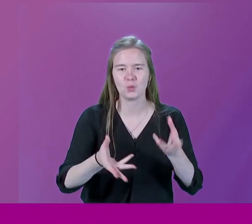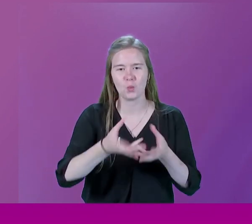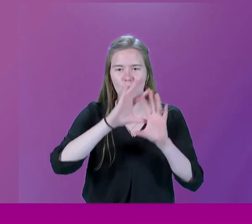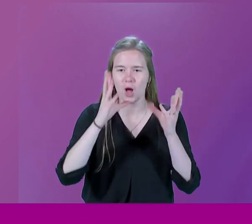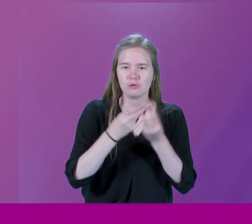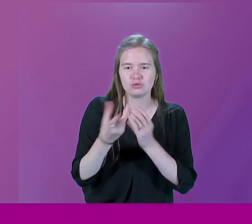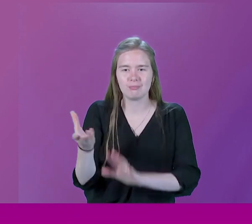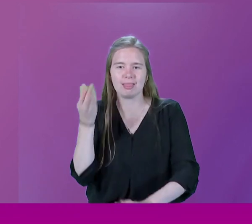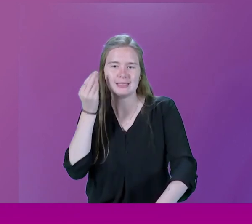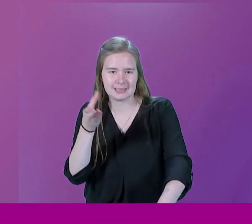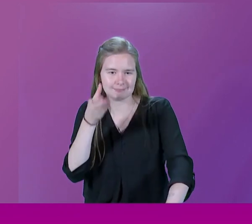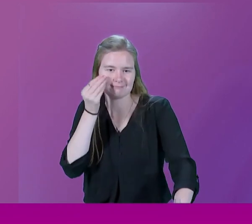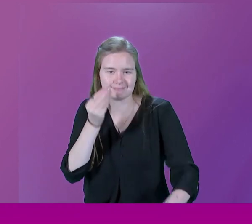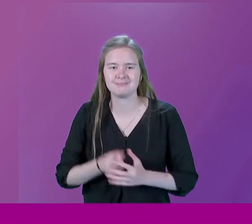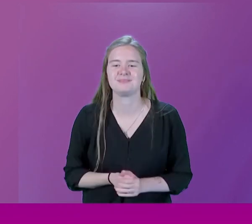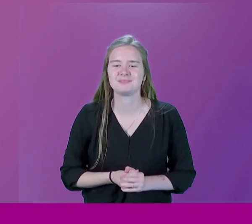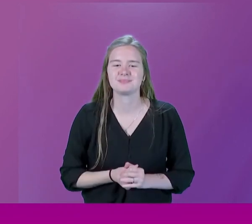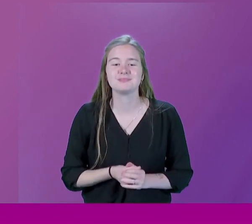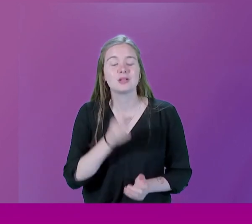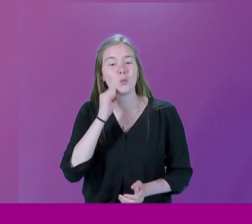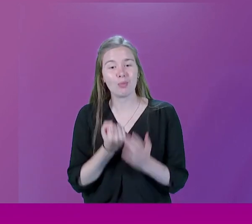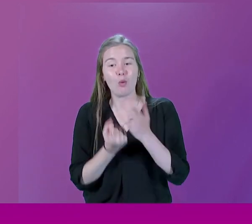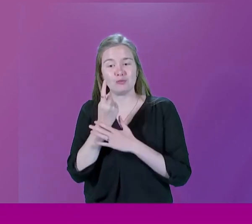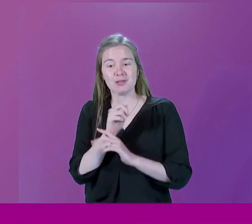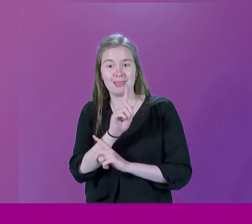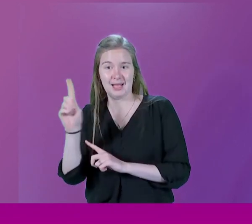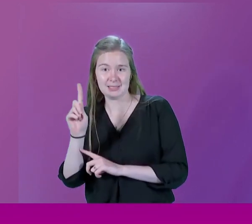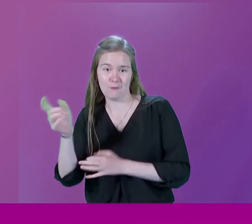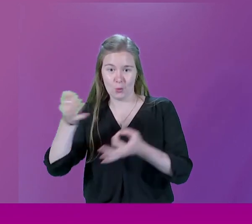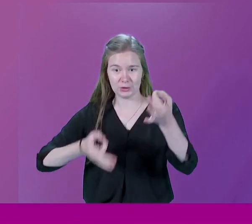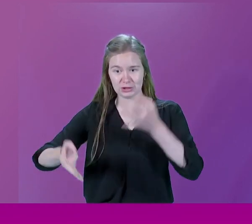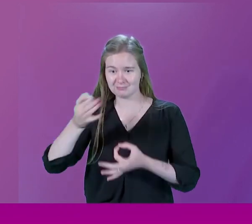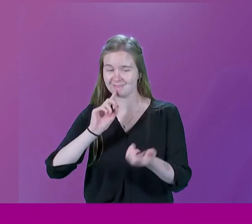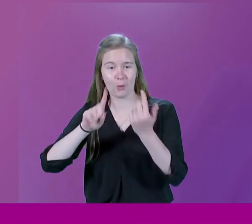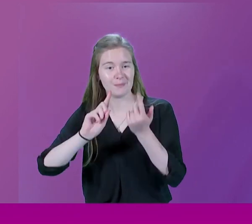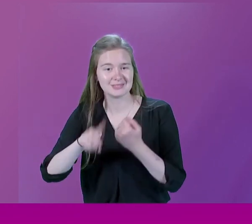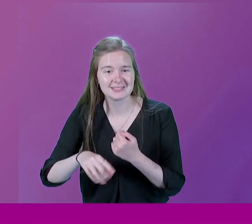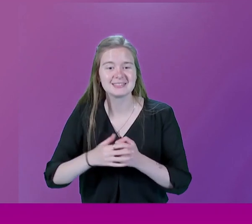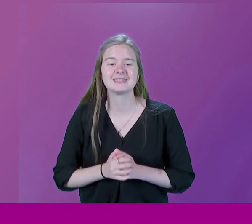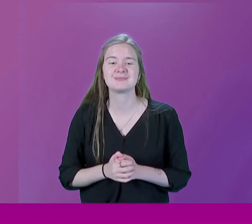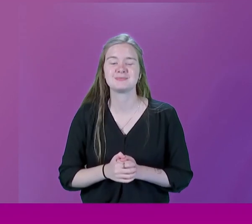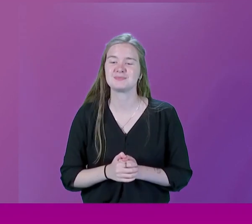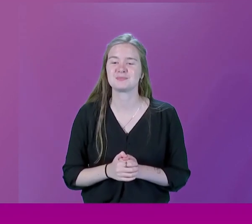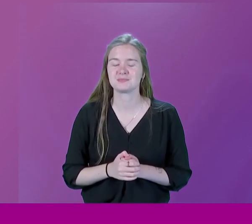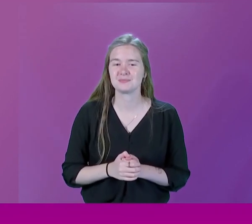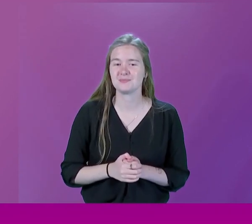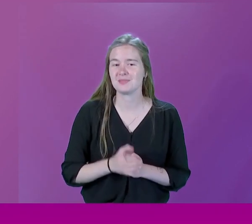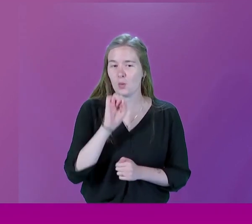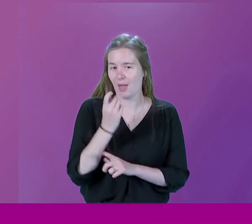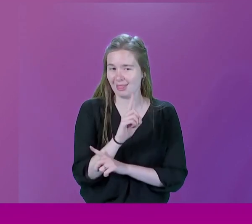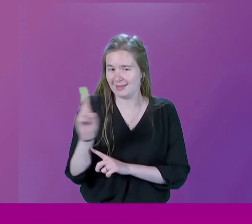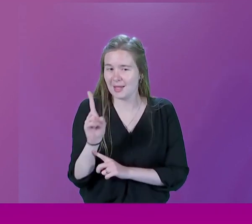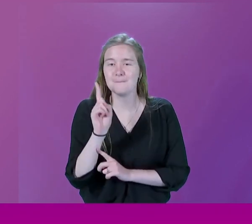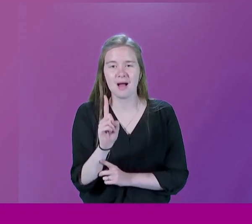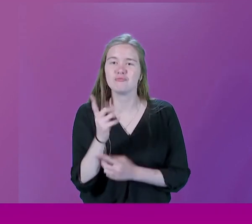listen. As I say, there'll be an opportunity for you to put your own questions, make your own comments